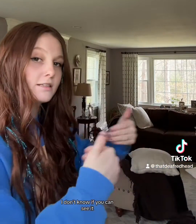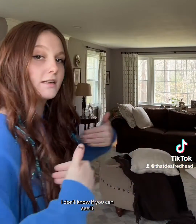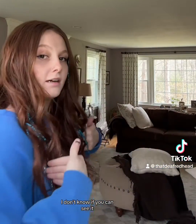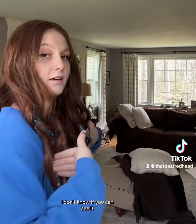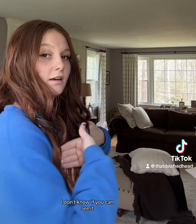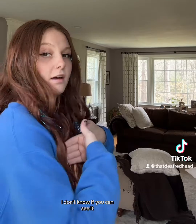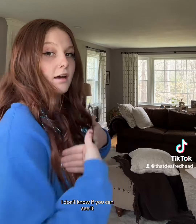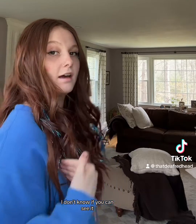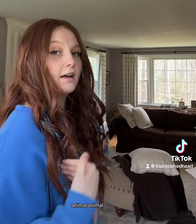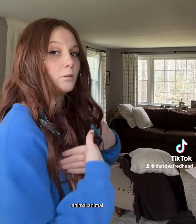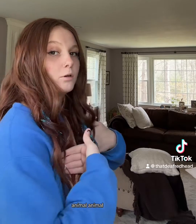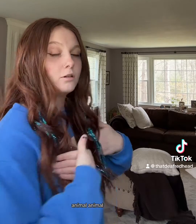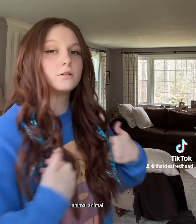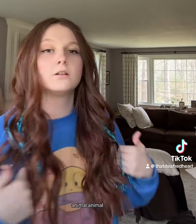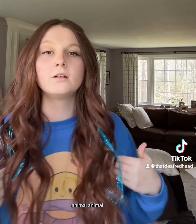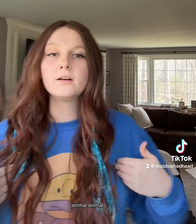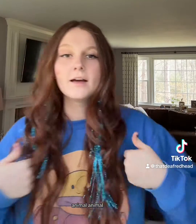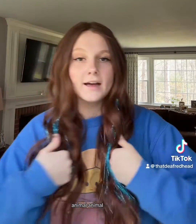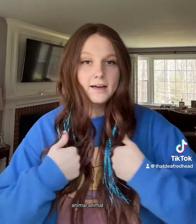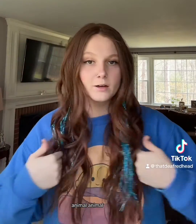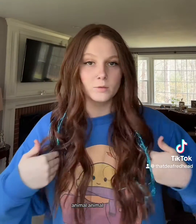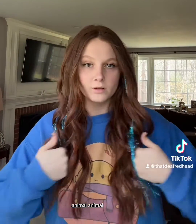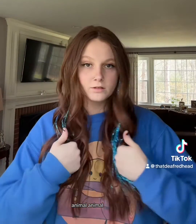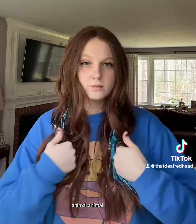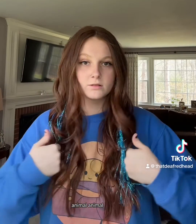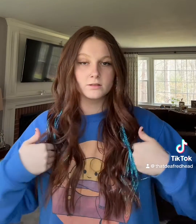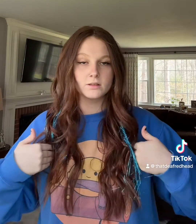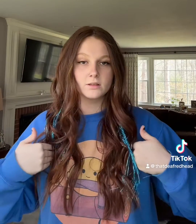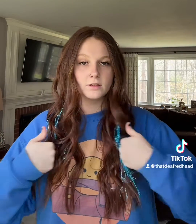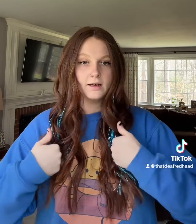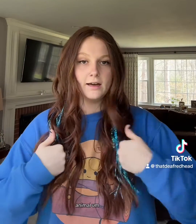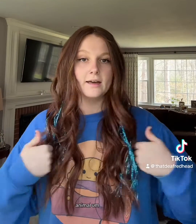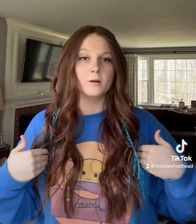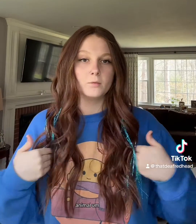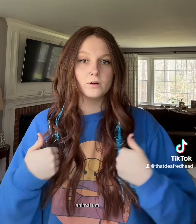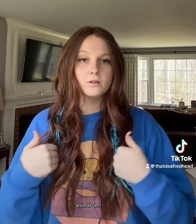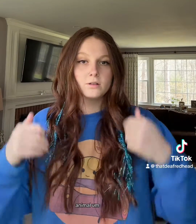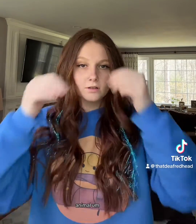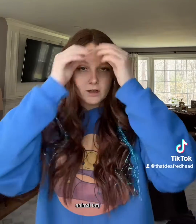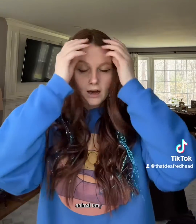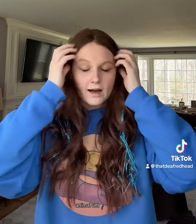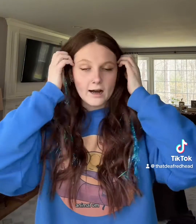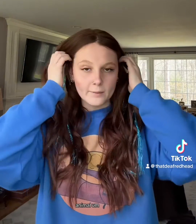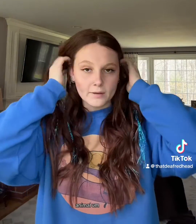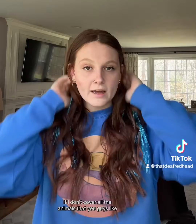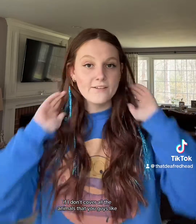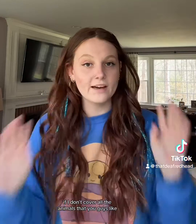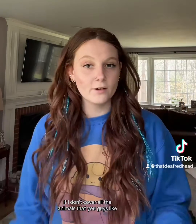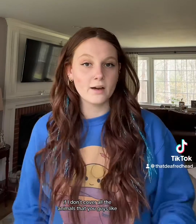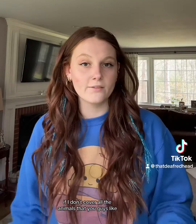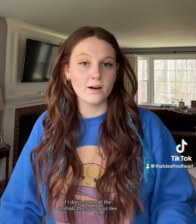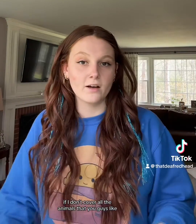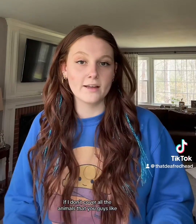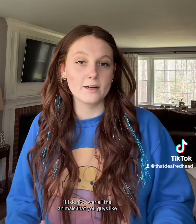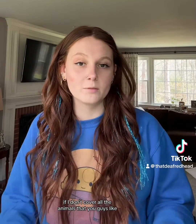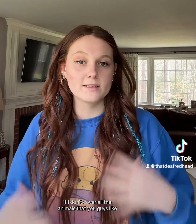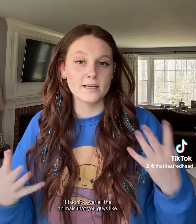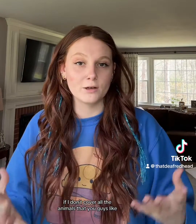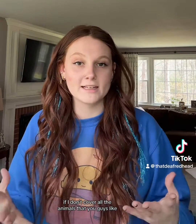it. Animal, animal, animal. If I don't cover all the animals that you guys